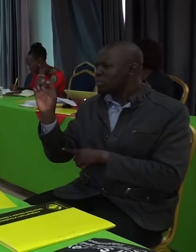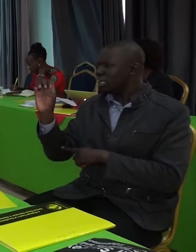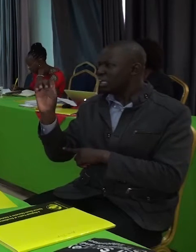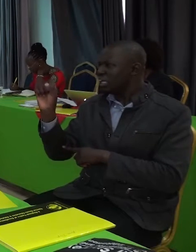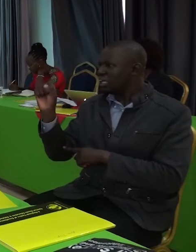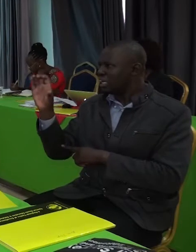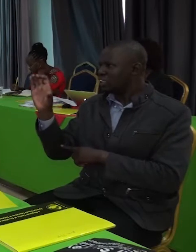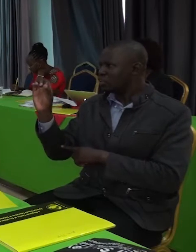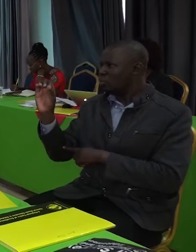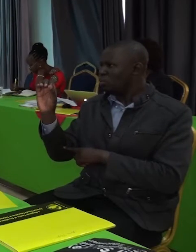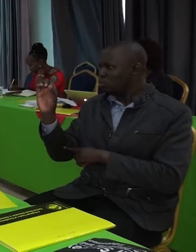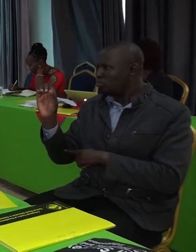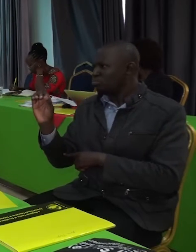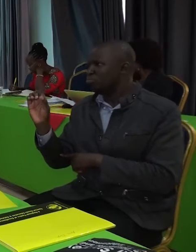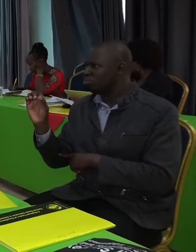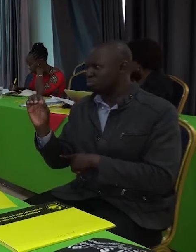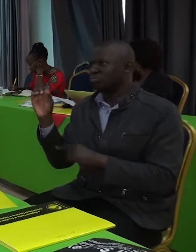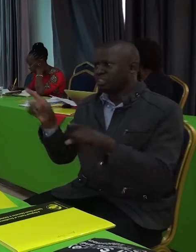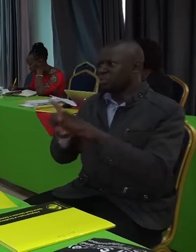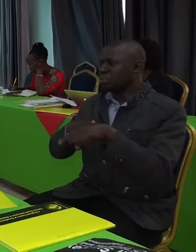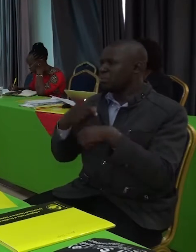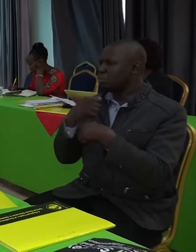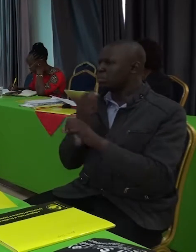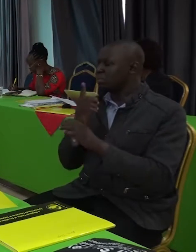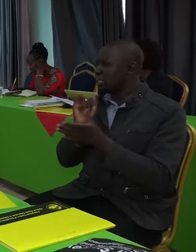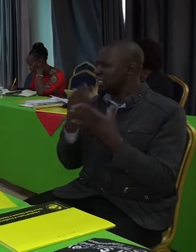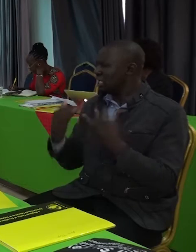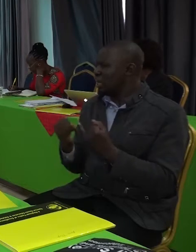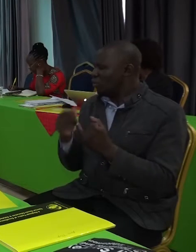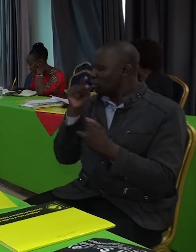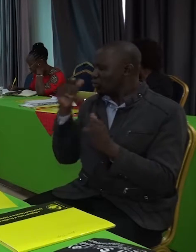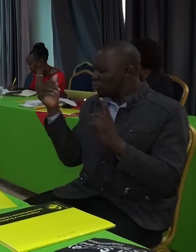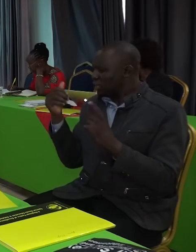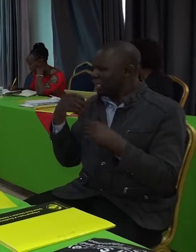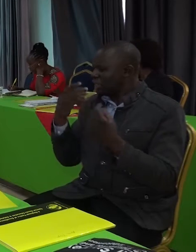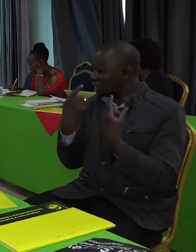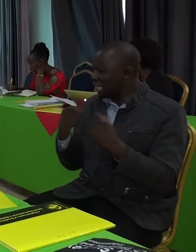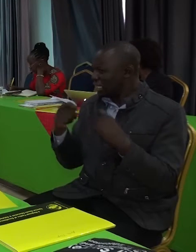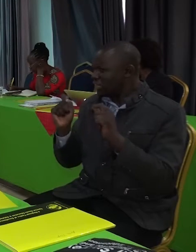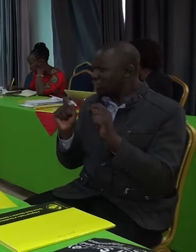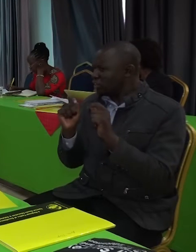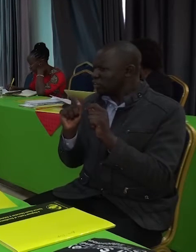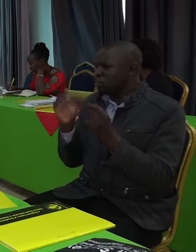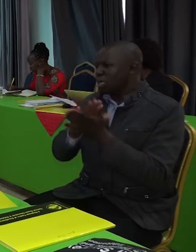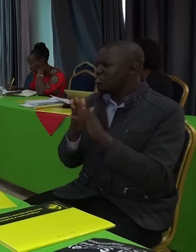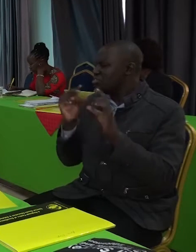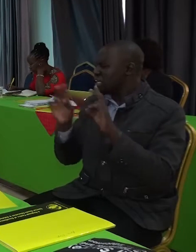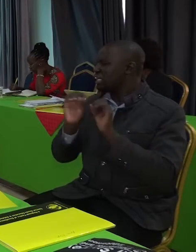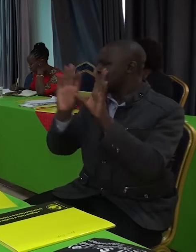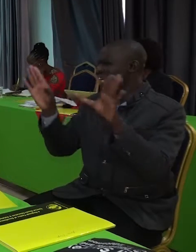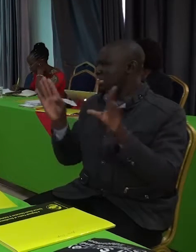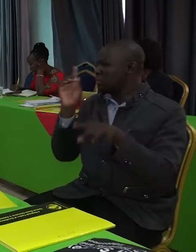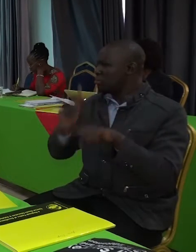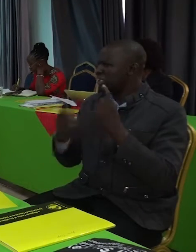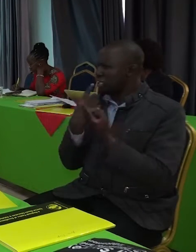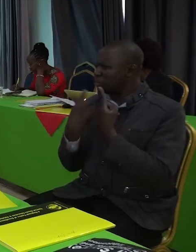maximize the opportunities created by who? By Jomtien. So now they were trying to tell Jomtien,